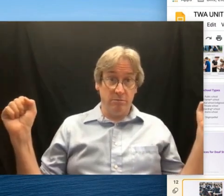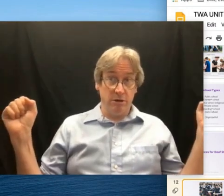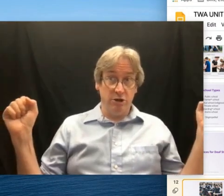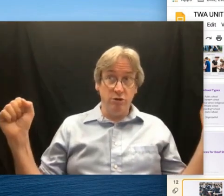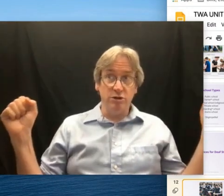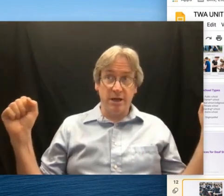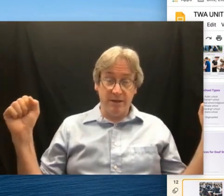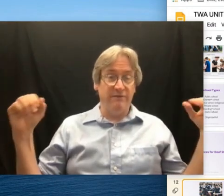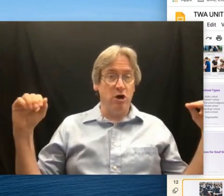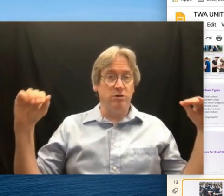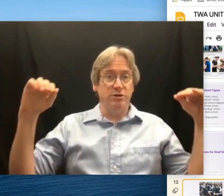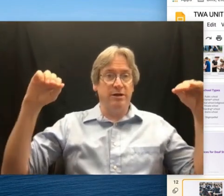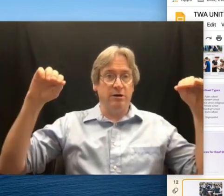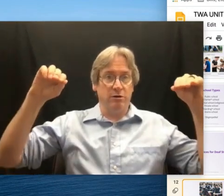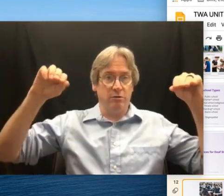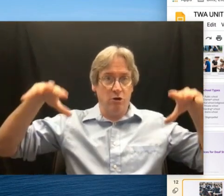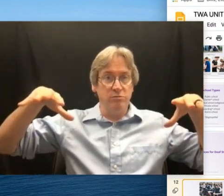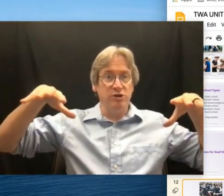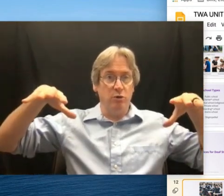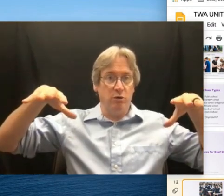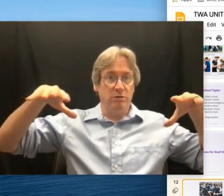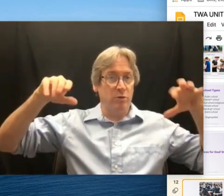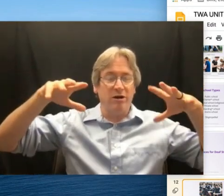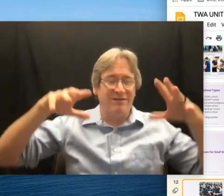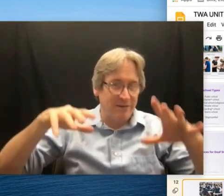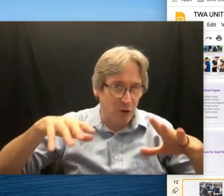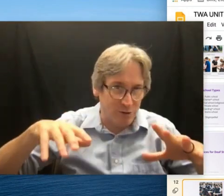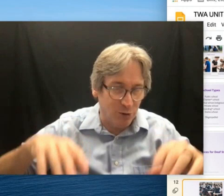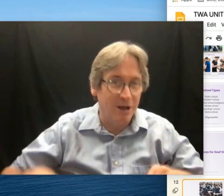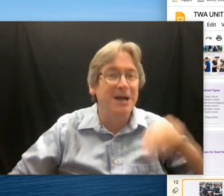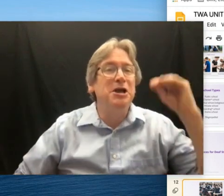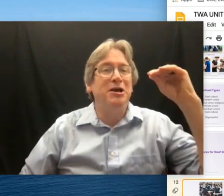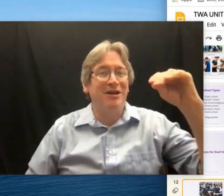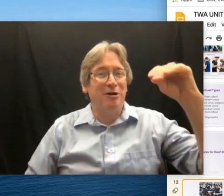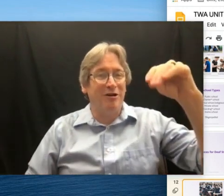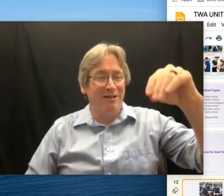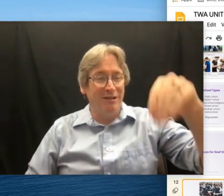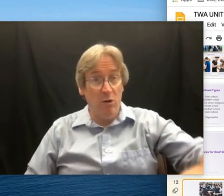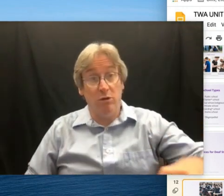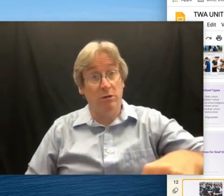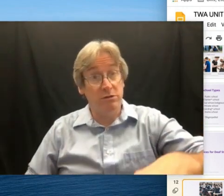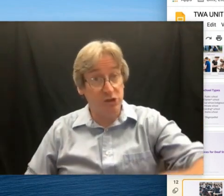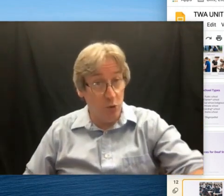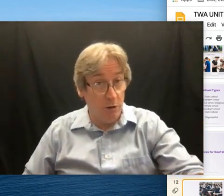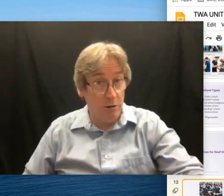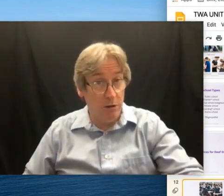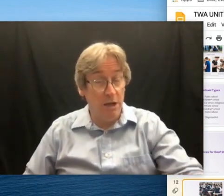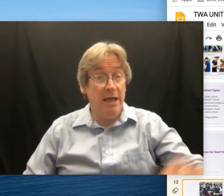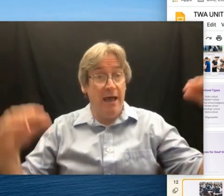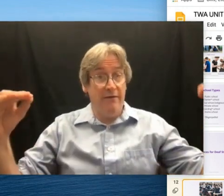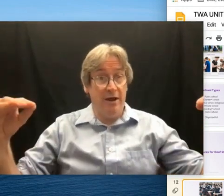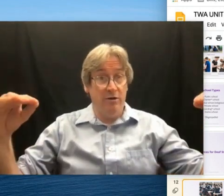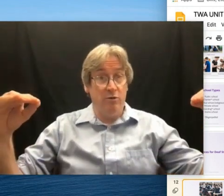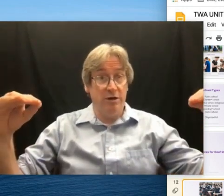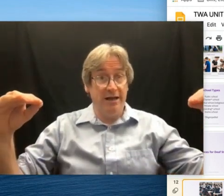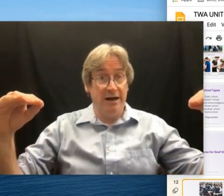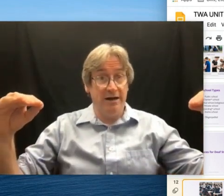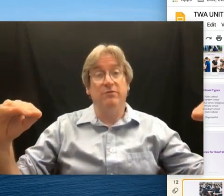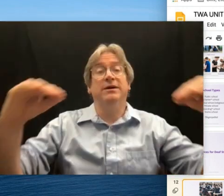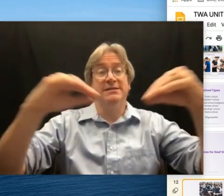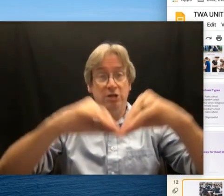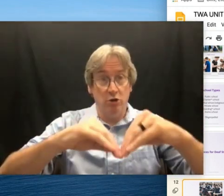will usually, I believe, go to their home school, not their home school, their local school, and then